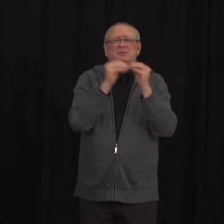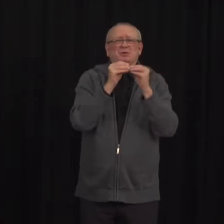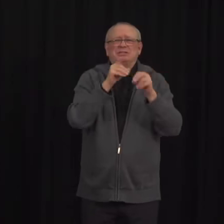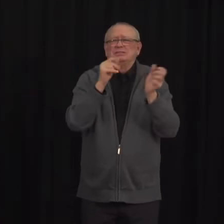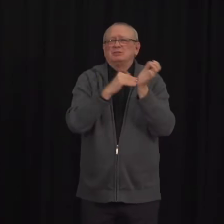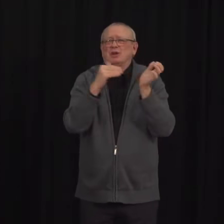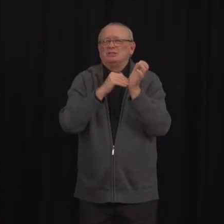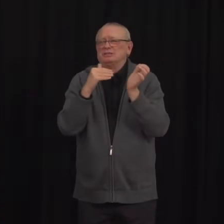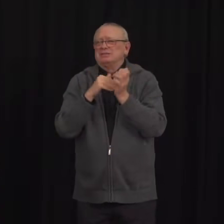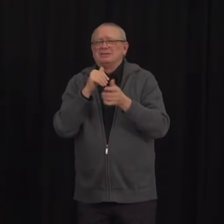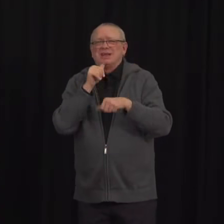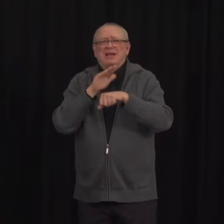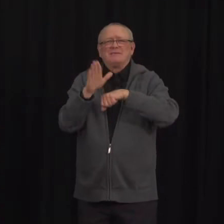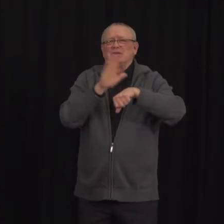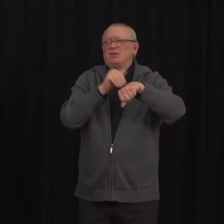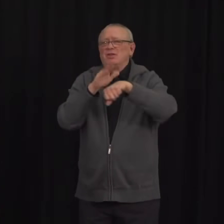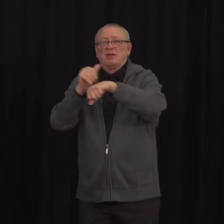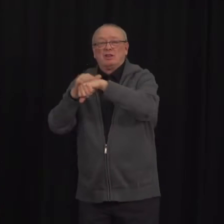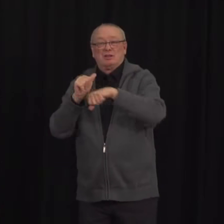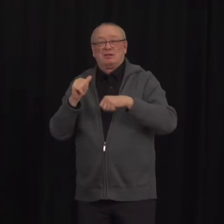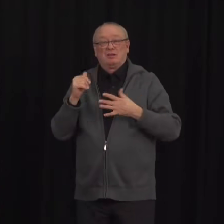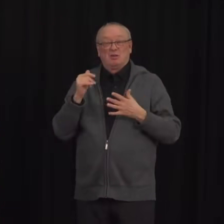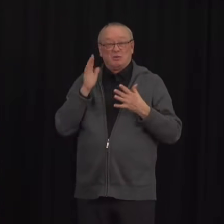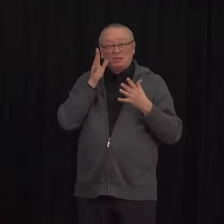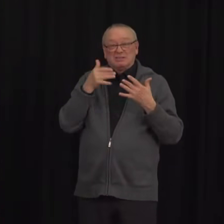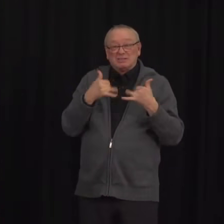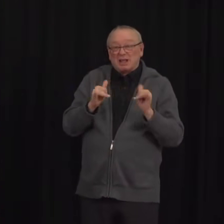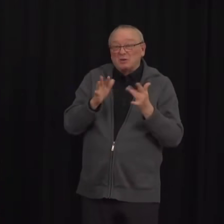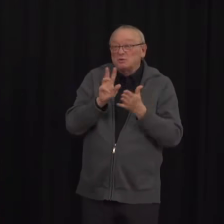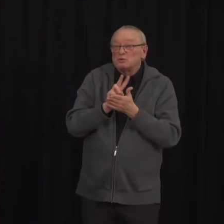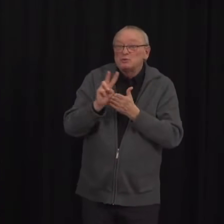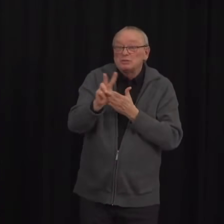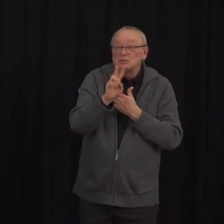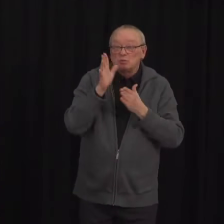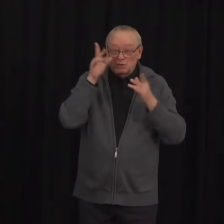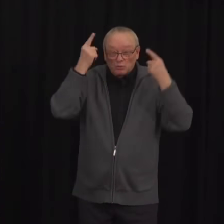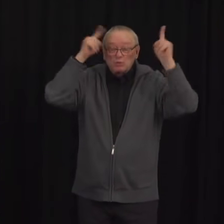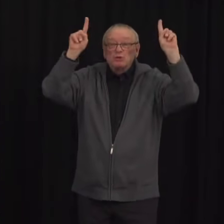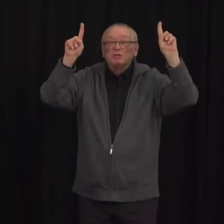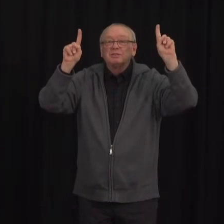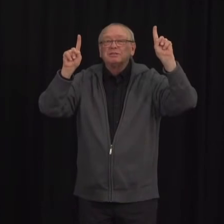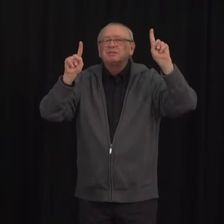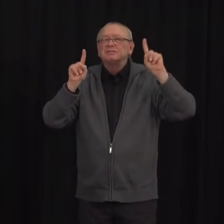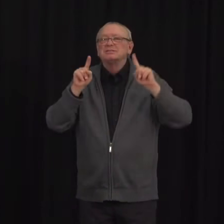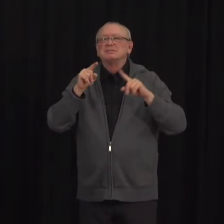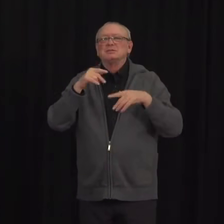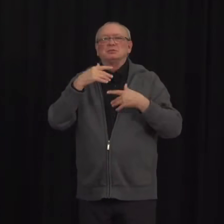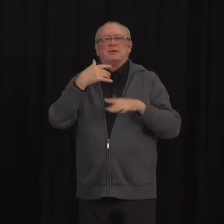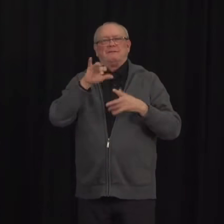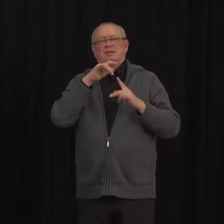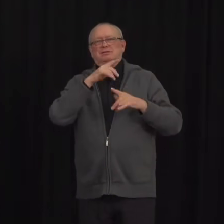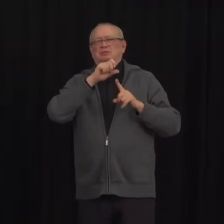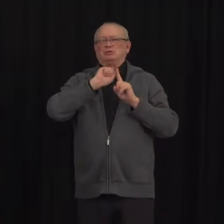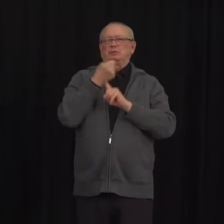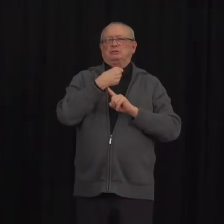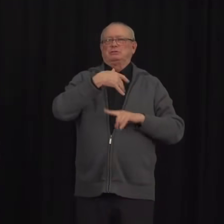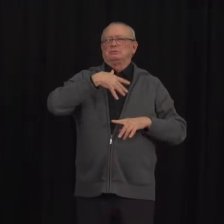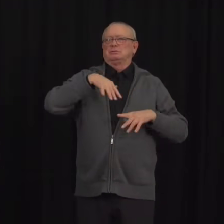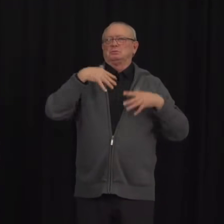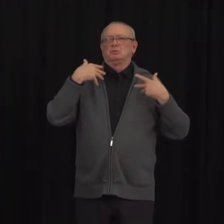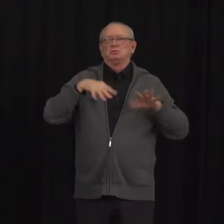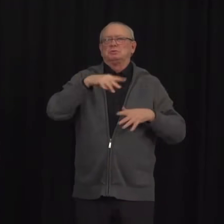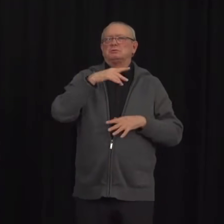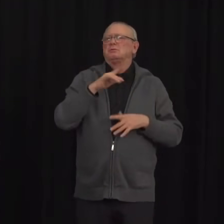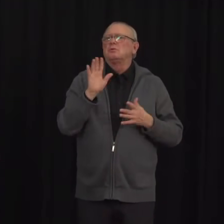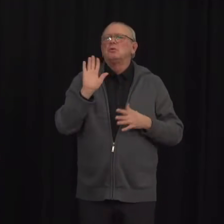week are going to work because the situation is so dire. So how do you respond to their assessment? And once we reach and surpass that capacity, what, if anything, can be